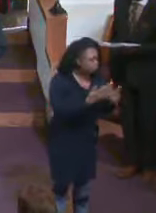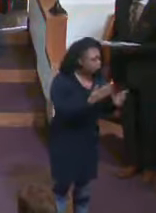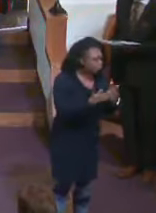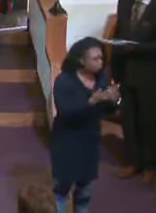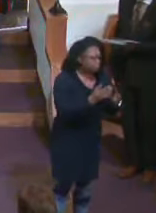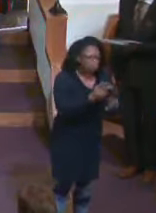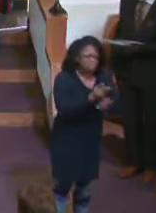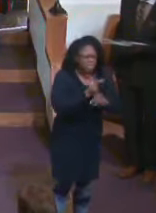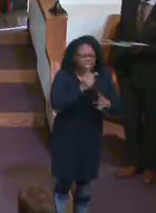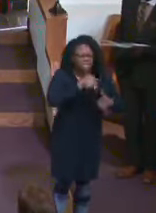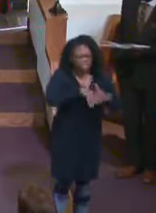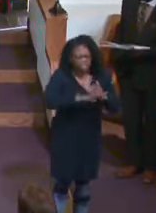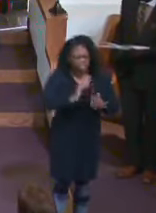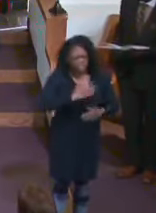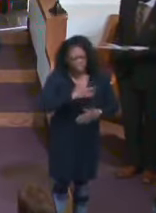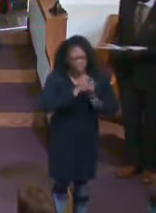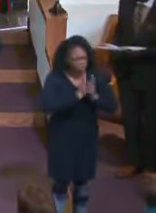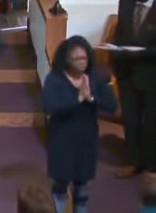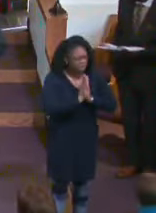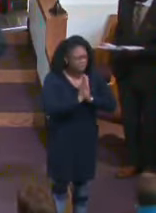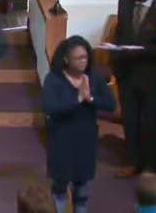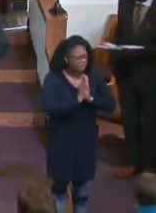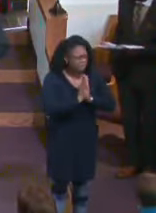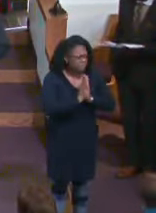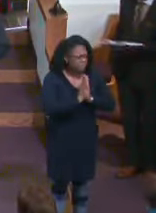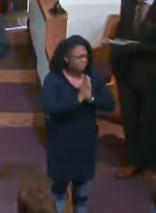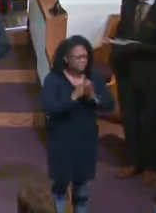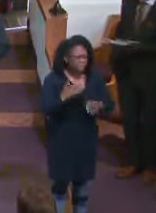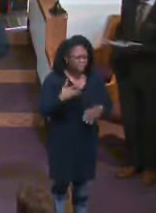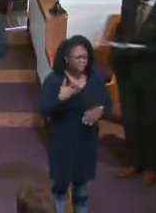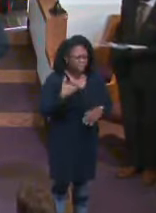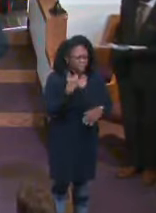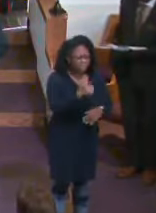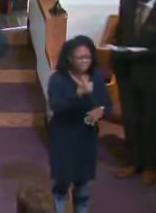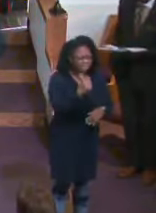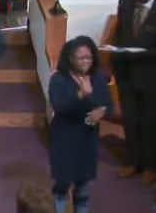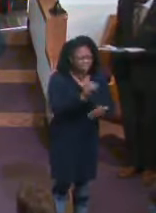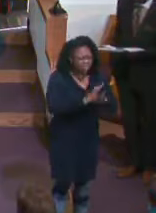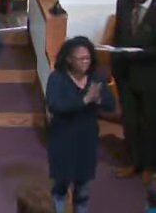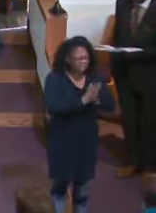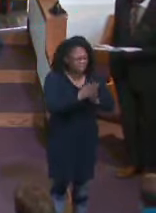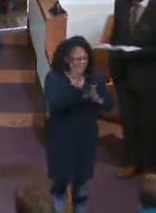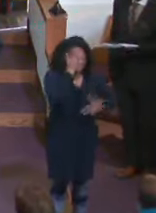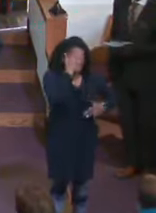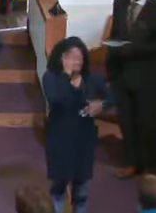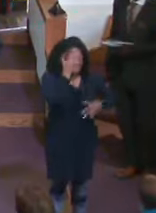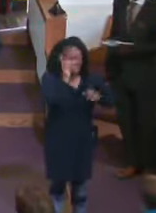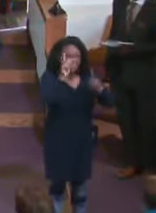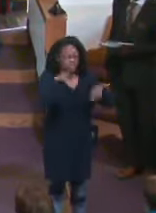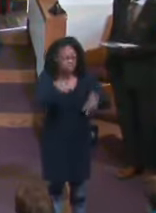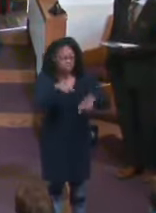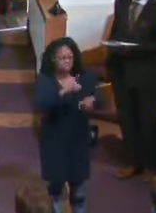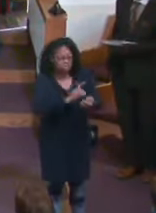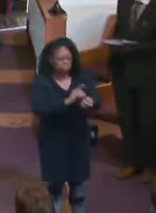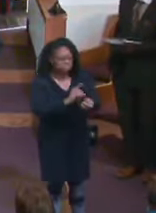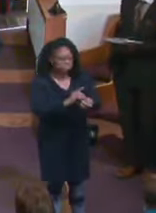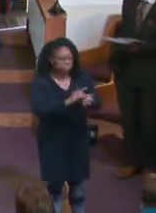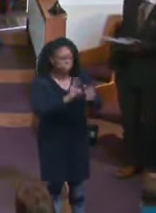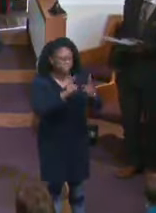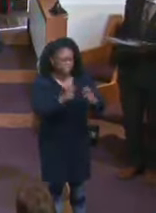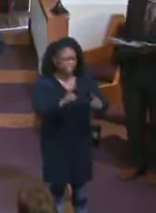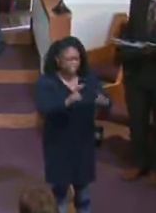keep them in our prayers. And if you feel yourself coming down with something, get checked out. Amen. Unless you have a